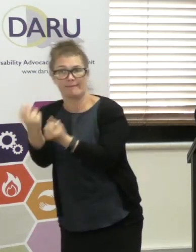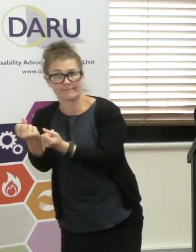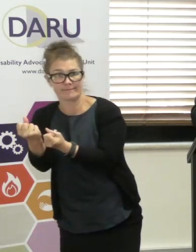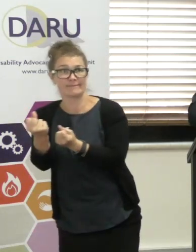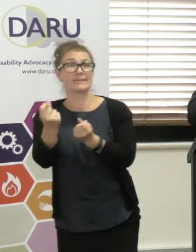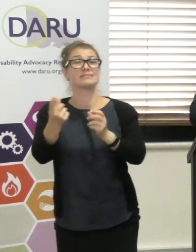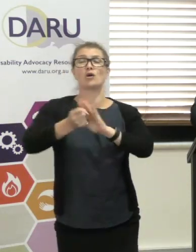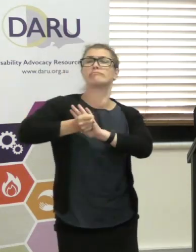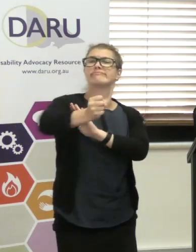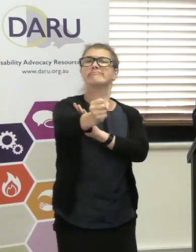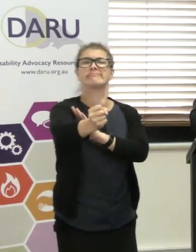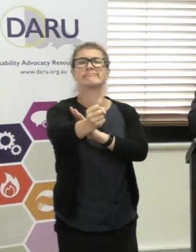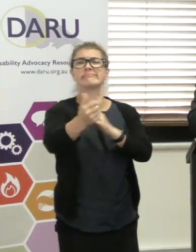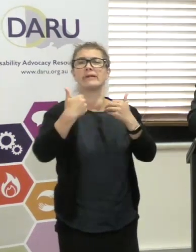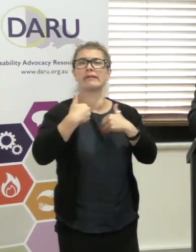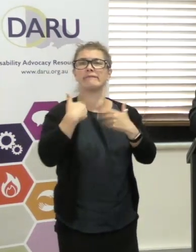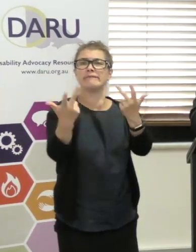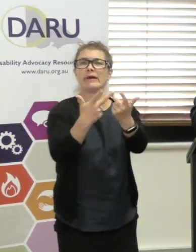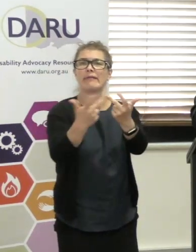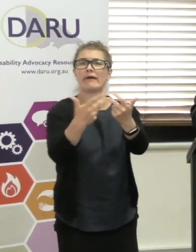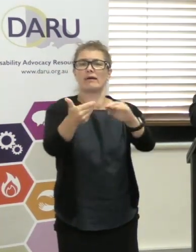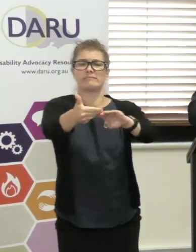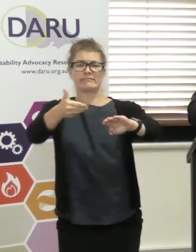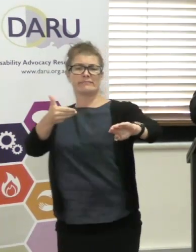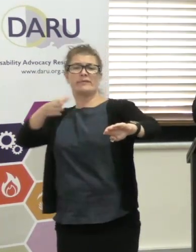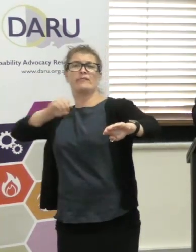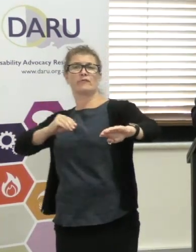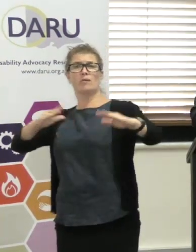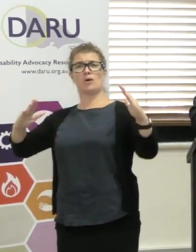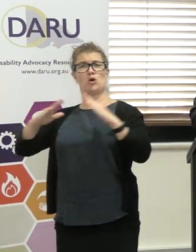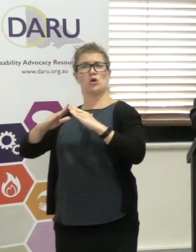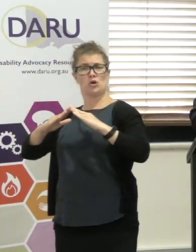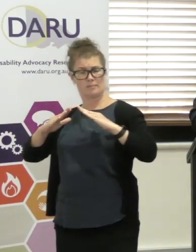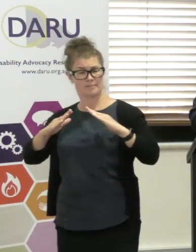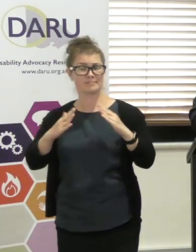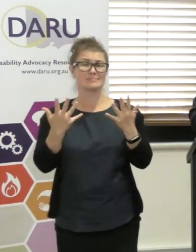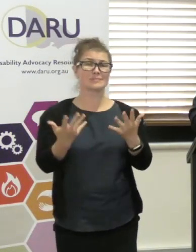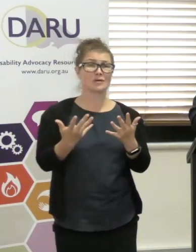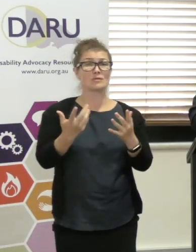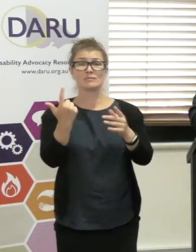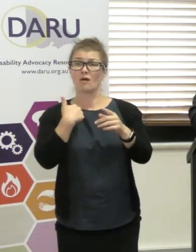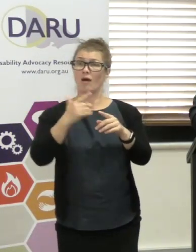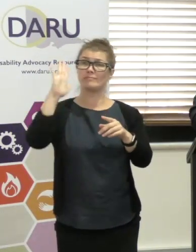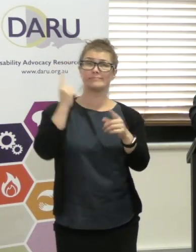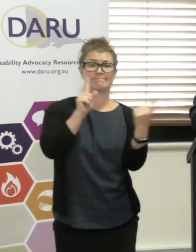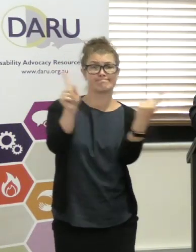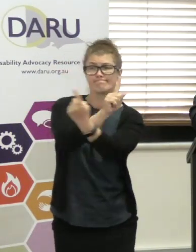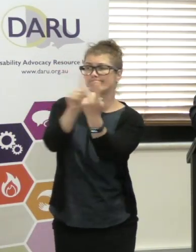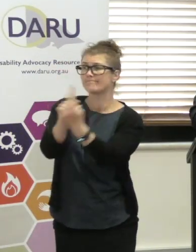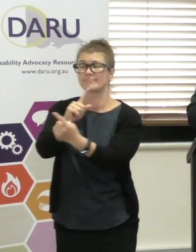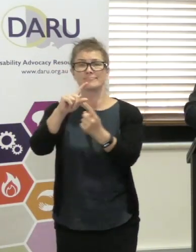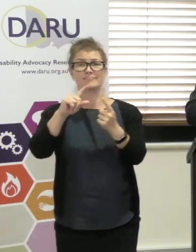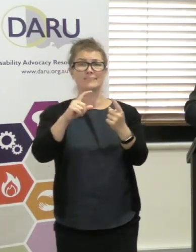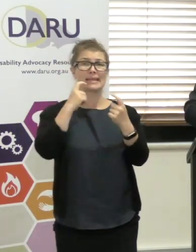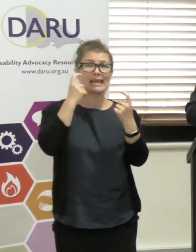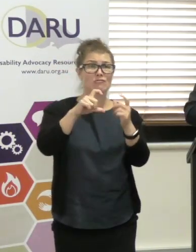care system. So we talk to carers and foster parents and that, and they say, our foster